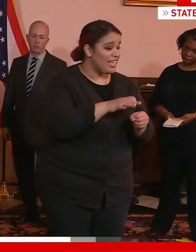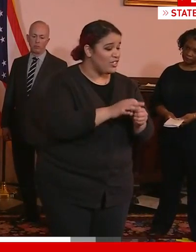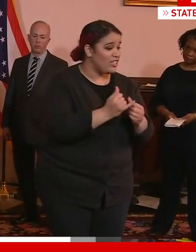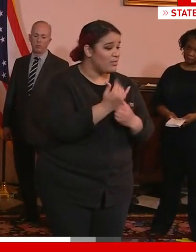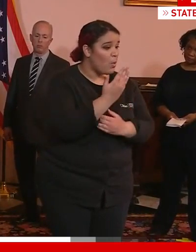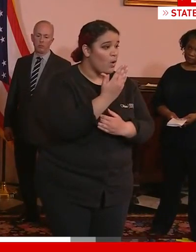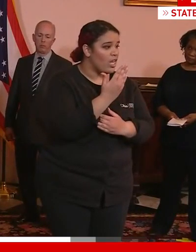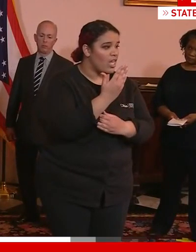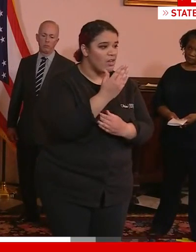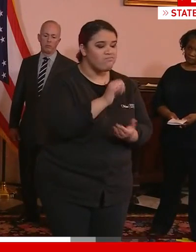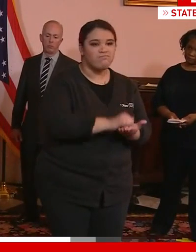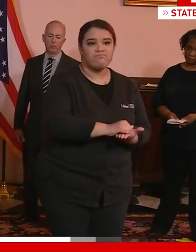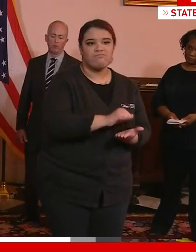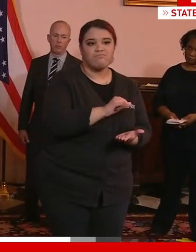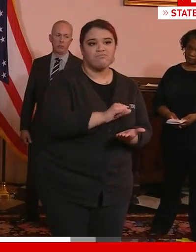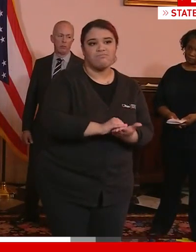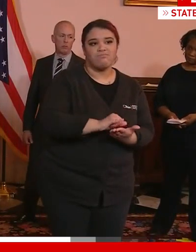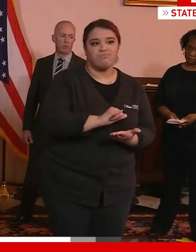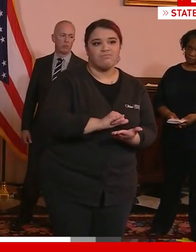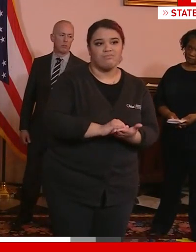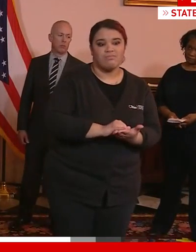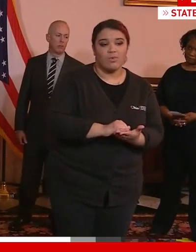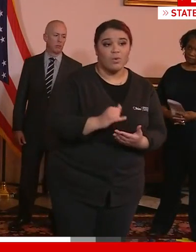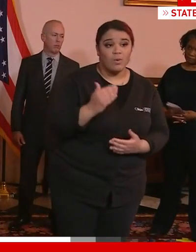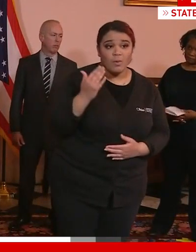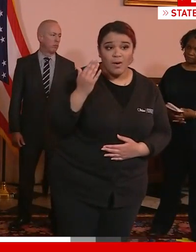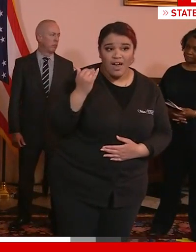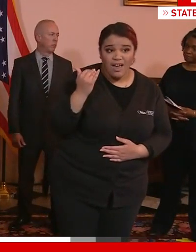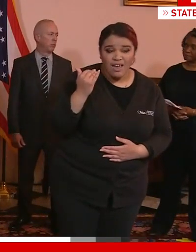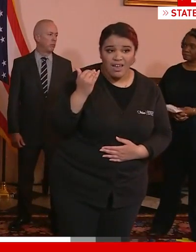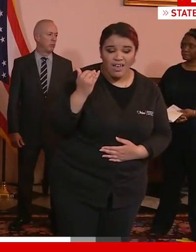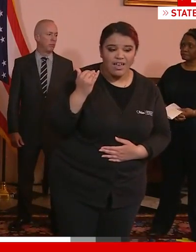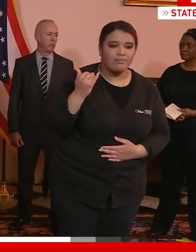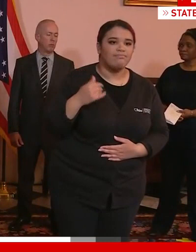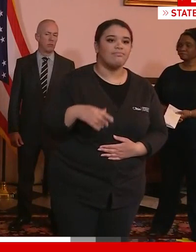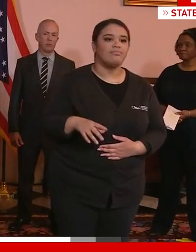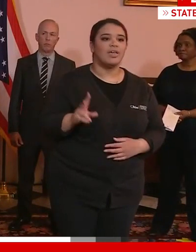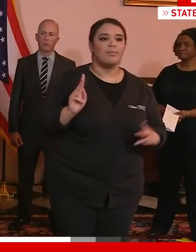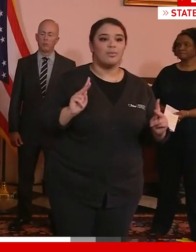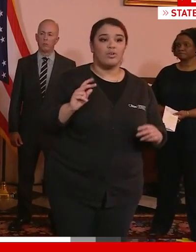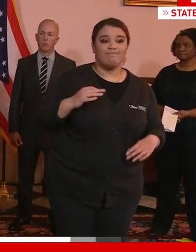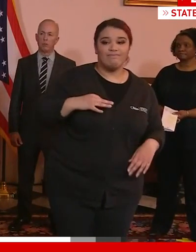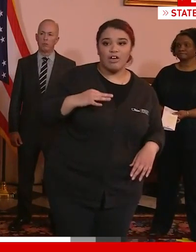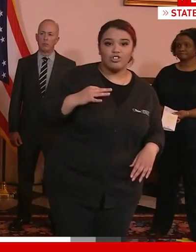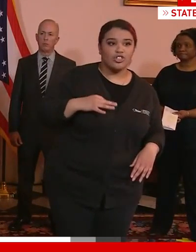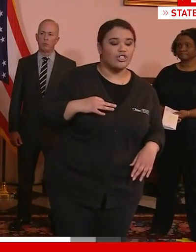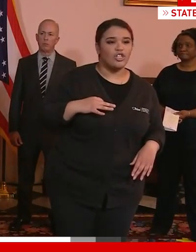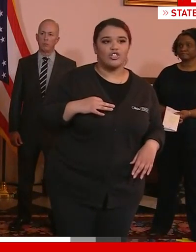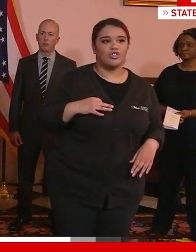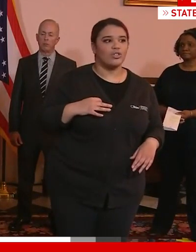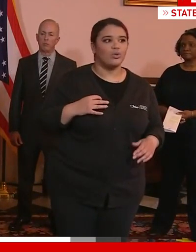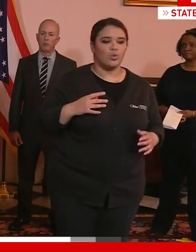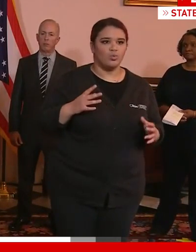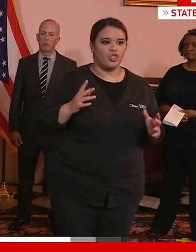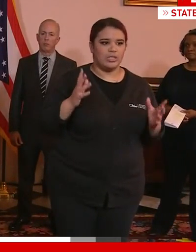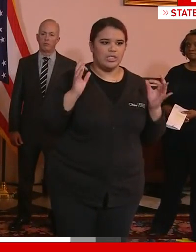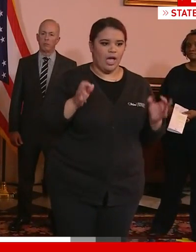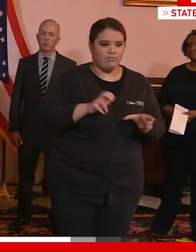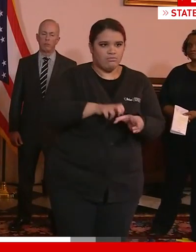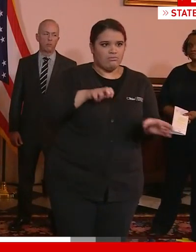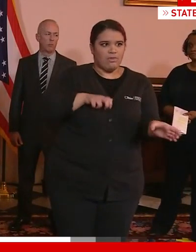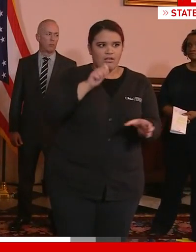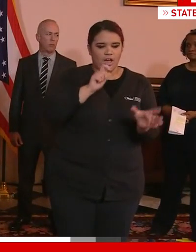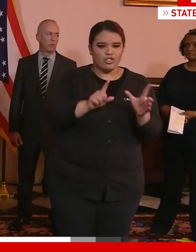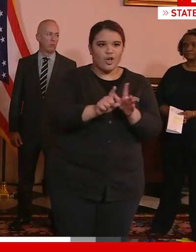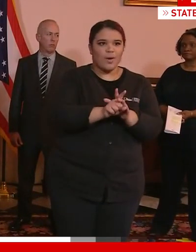the fact that poll workers and wouldn't show up, and that would create a big disruption.